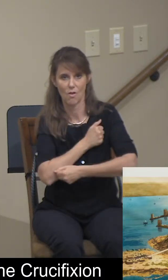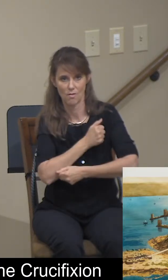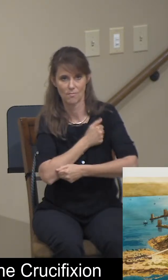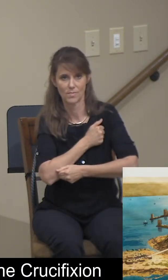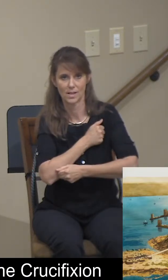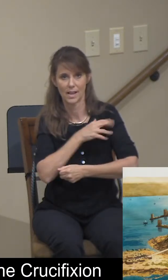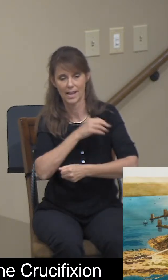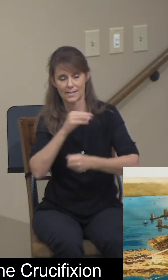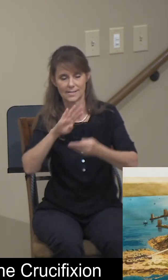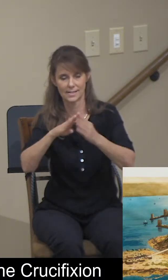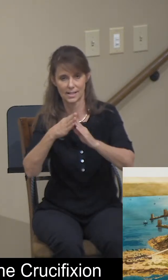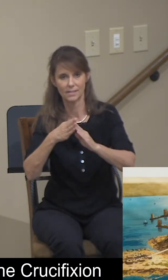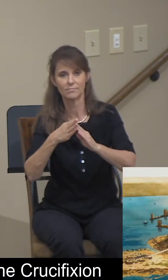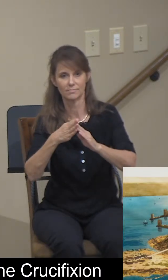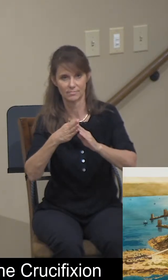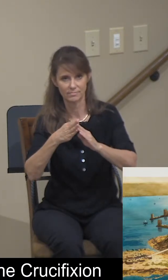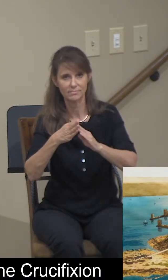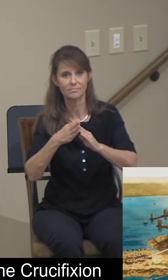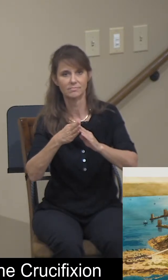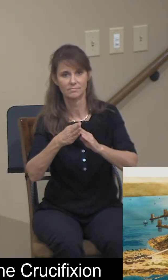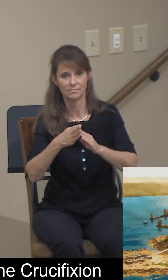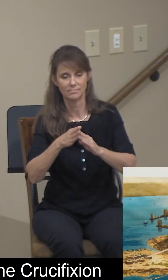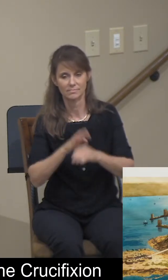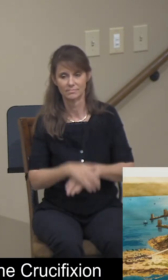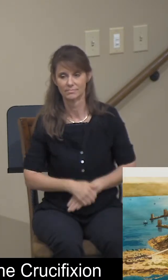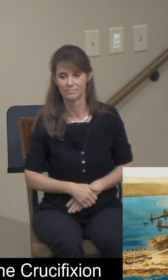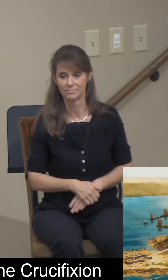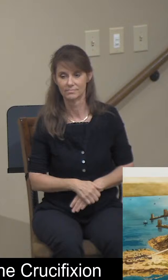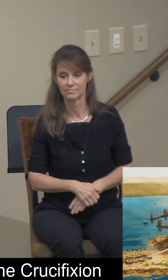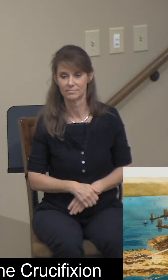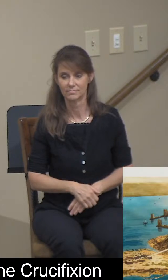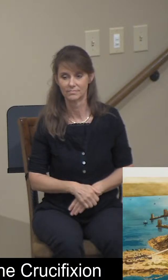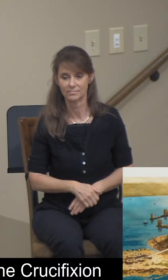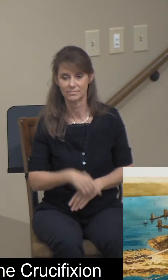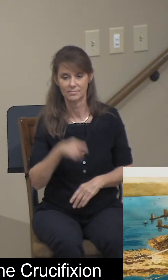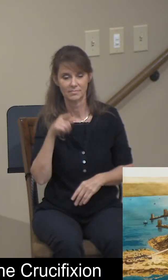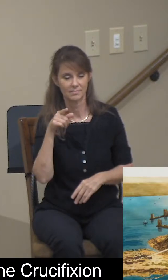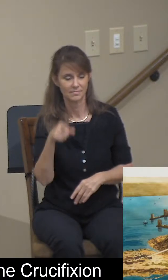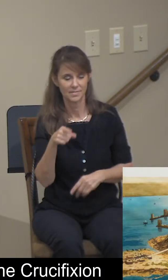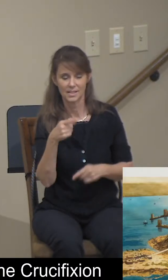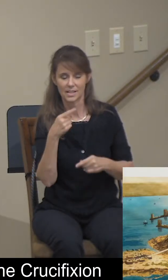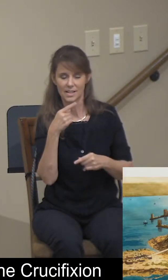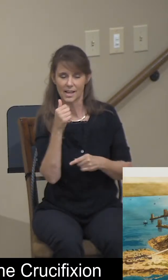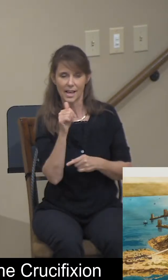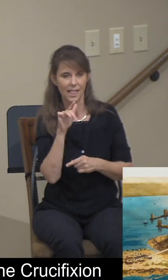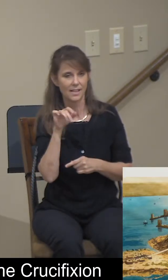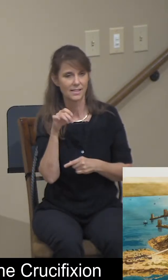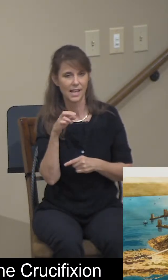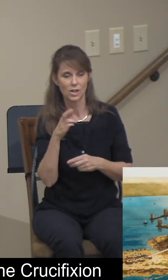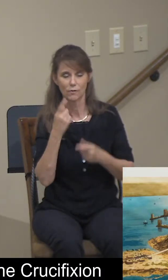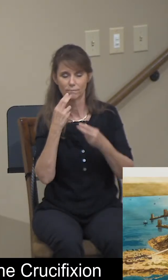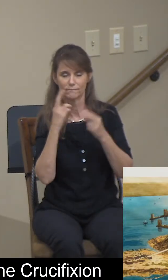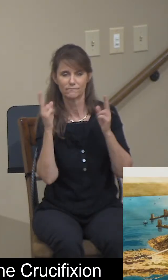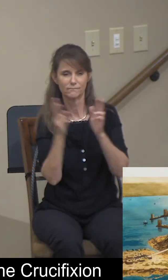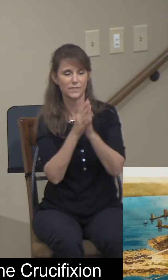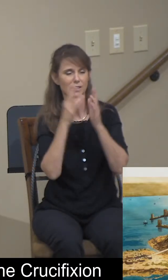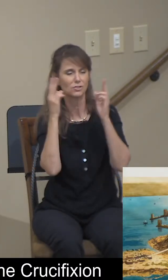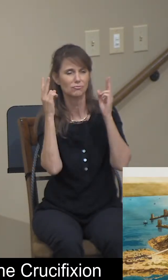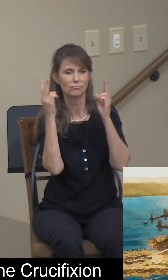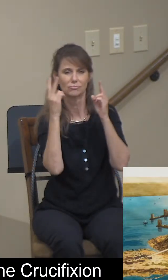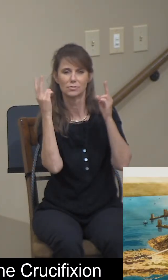him. To make his dominance especially clear after his robust victory was complete and after the fall of the